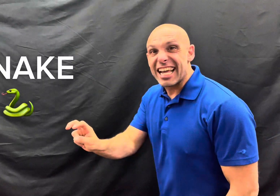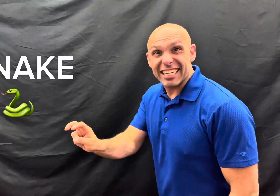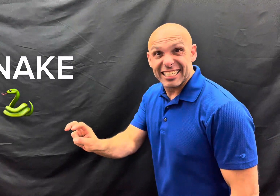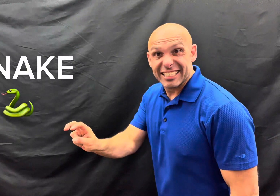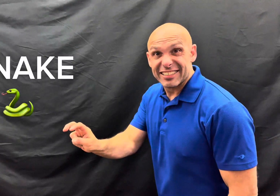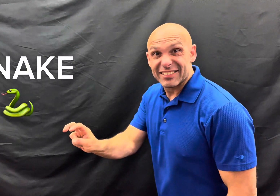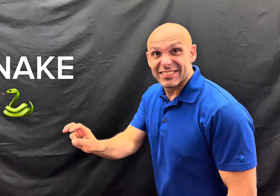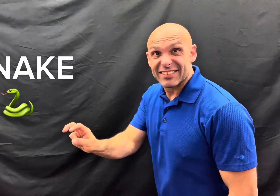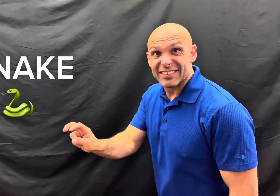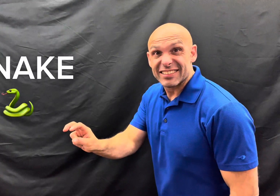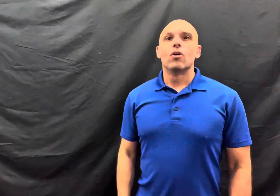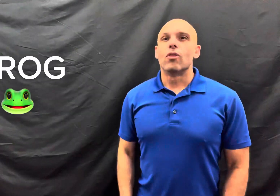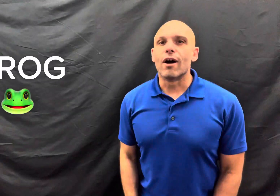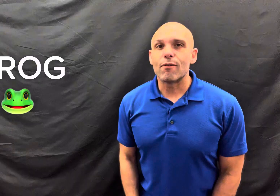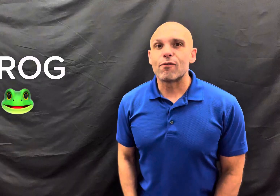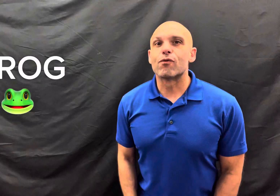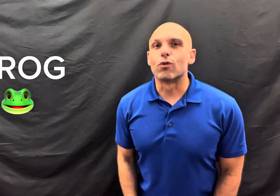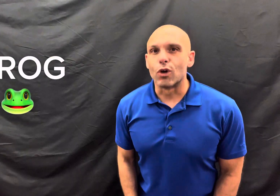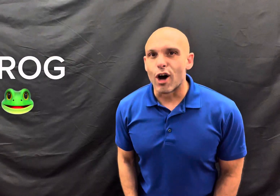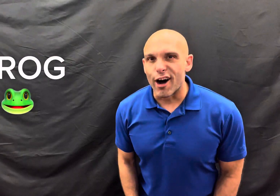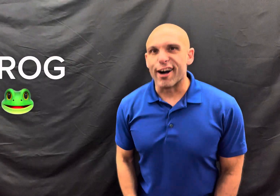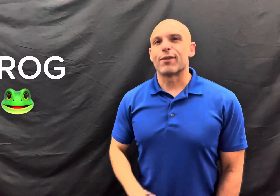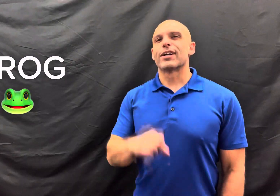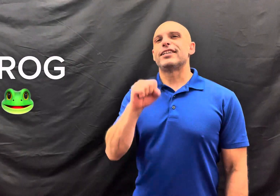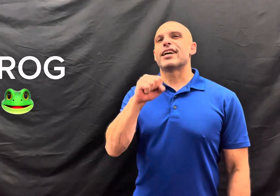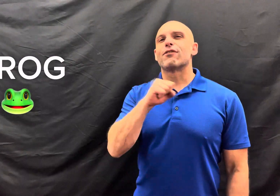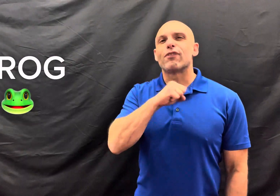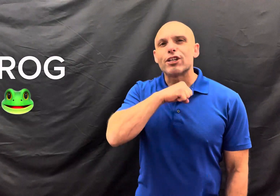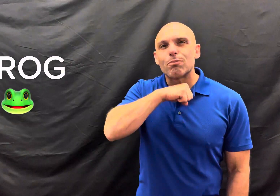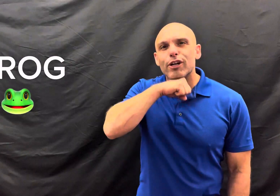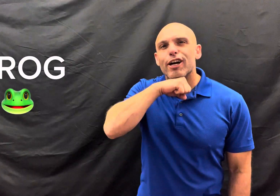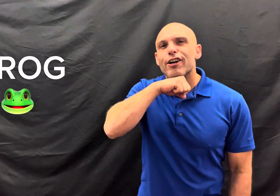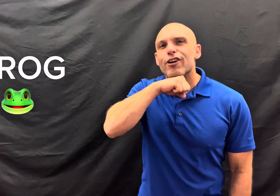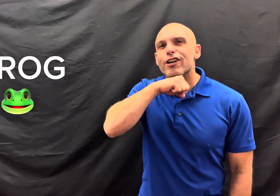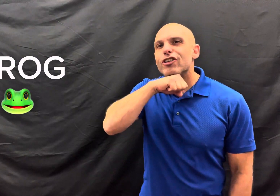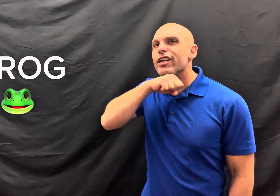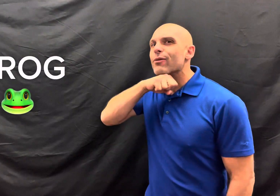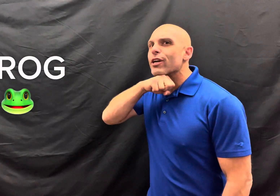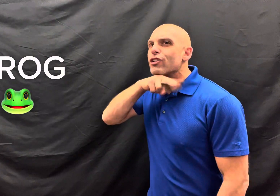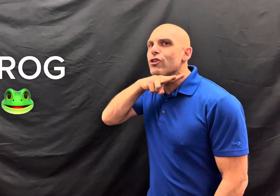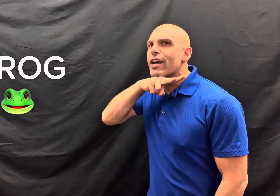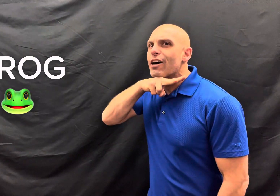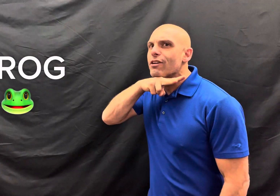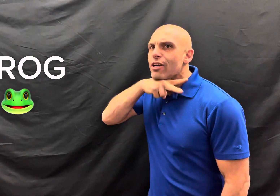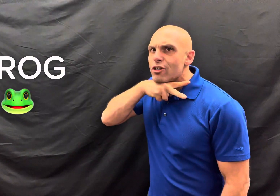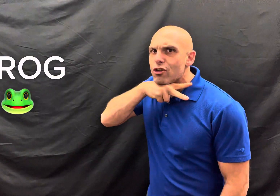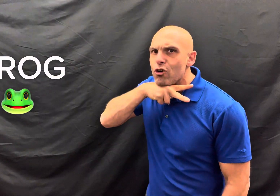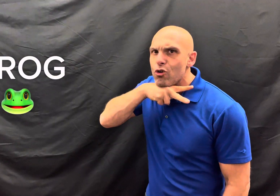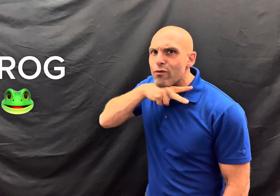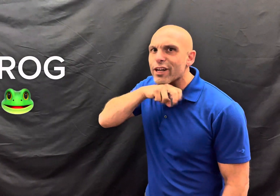snake. The frog. We're going to take our fist, put it under our chin, and we're going to shoot out 2